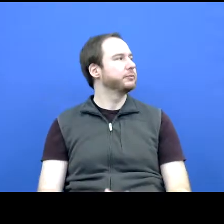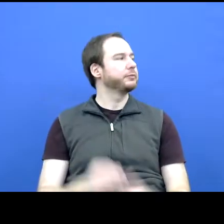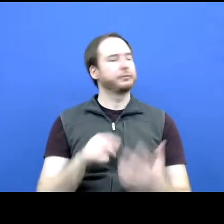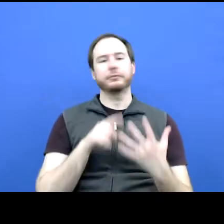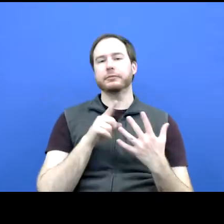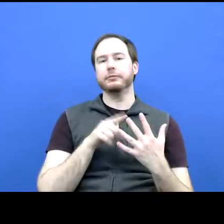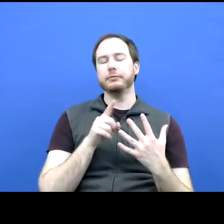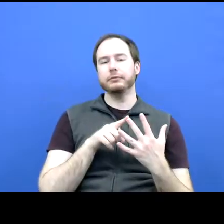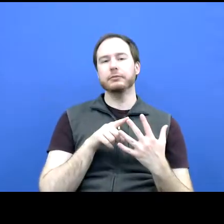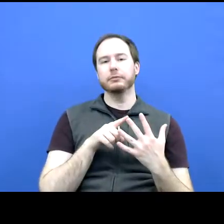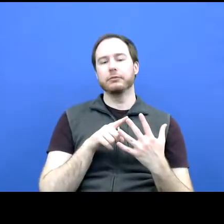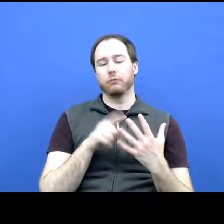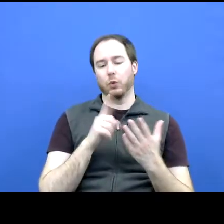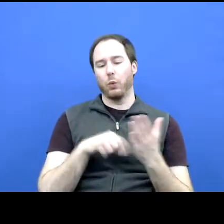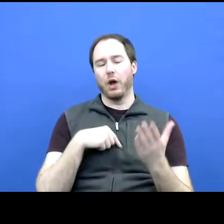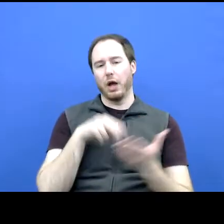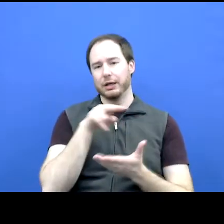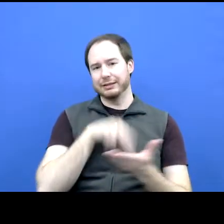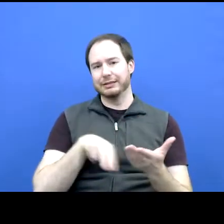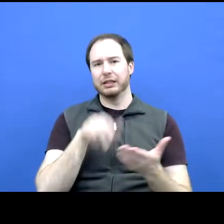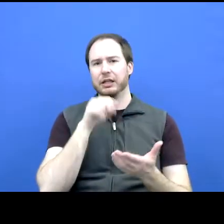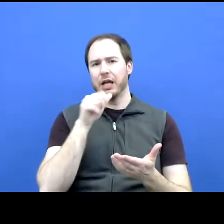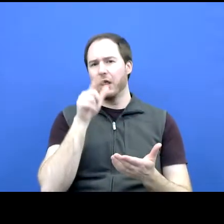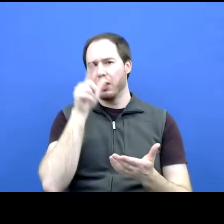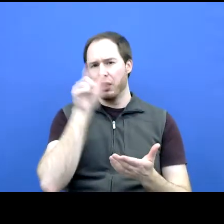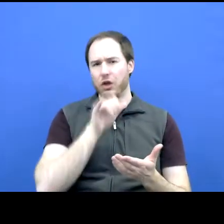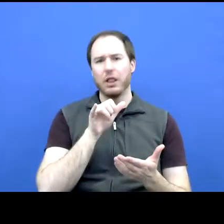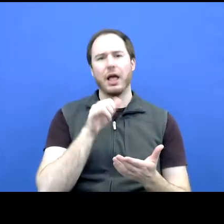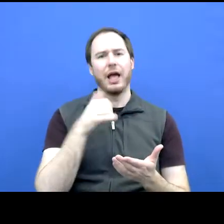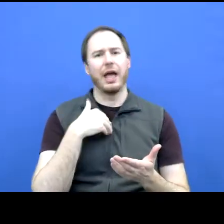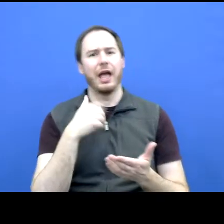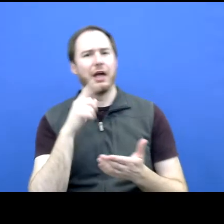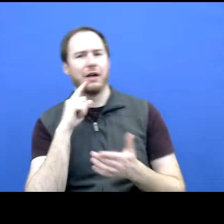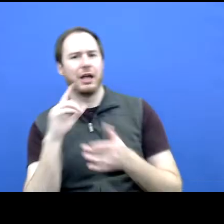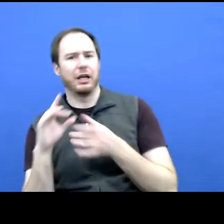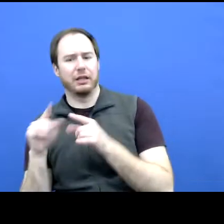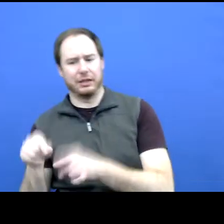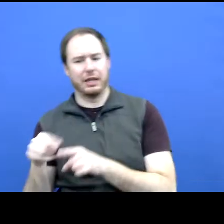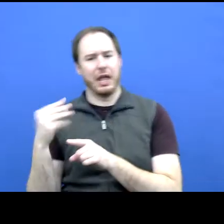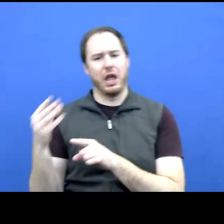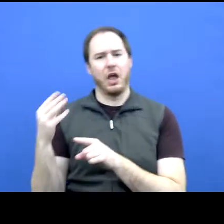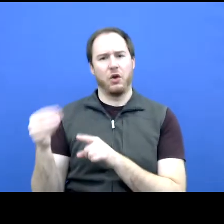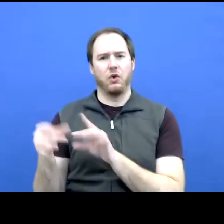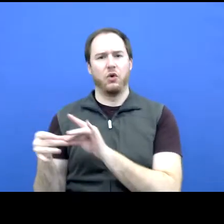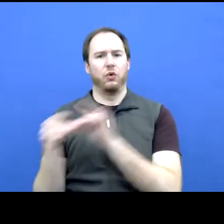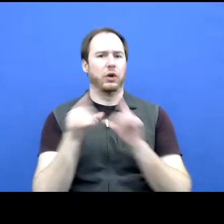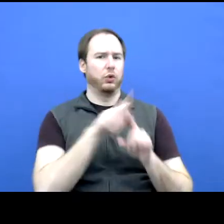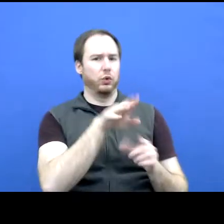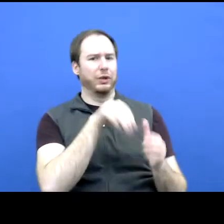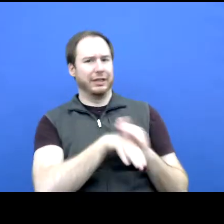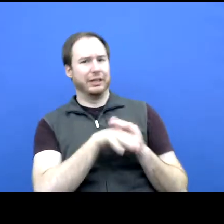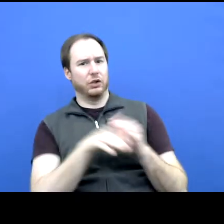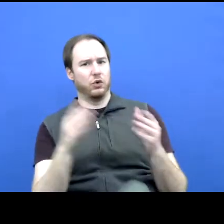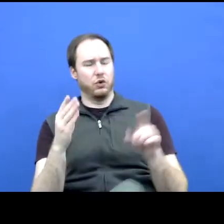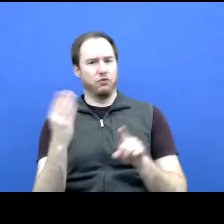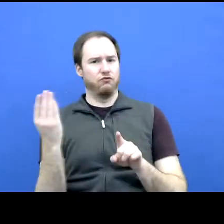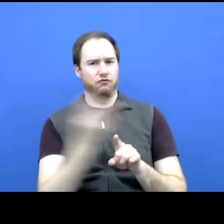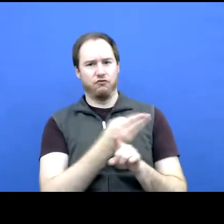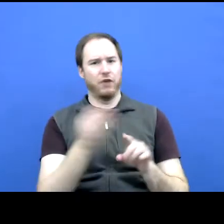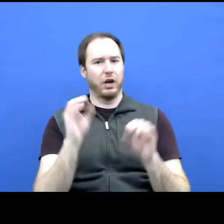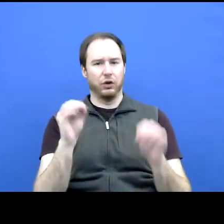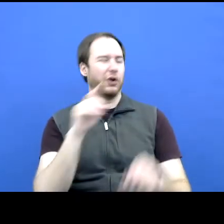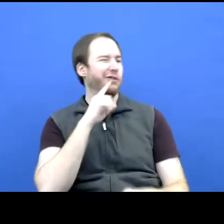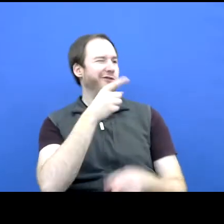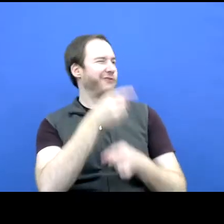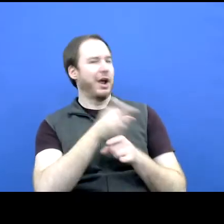So, from what I've seen, it doesn't look like there's any direct connection from that outdoor space to your indoor space. Is that correct? Correct. You have